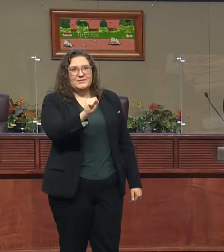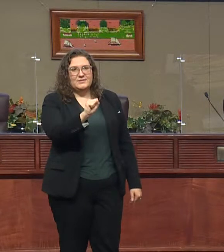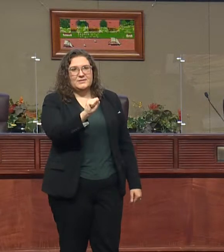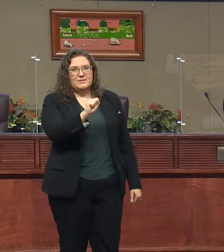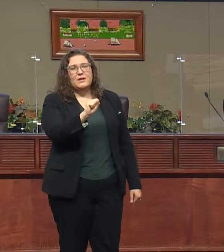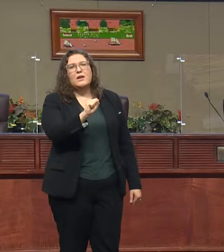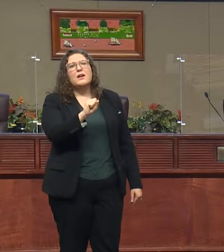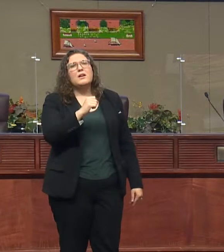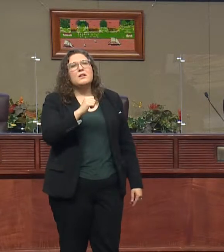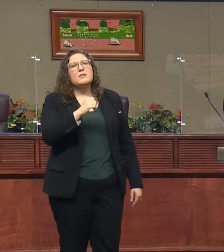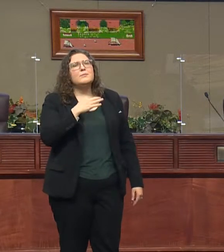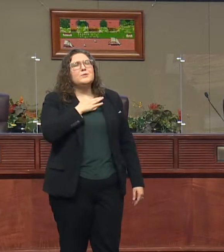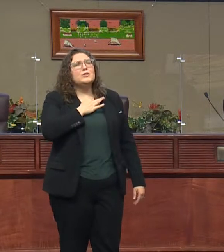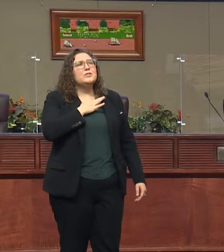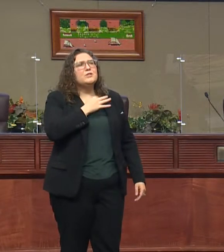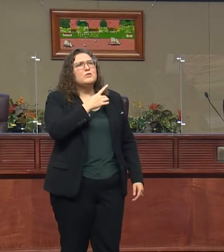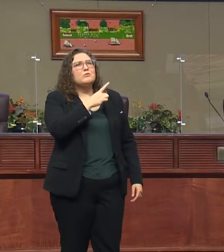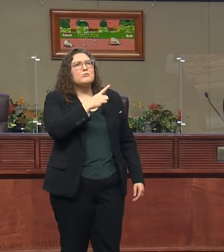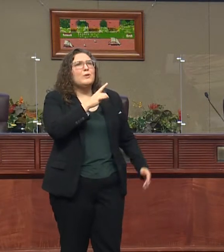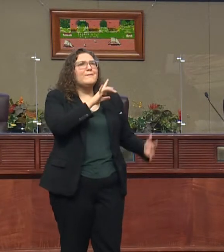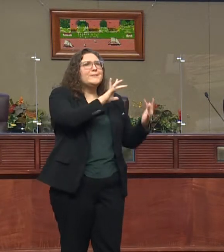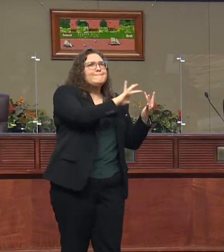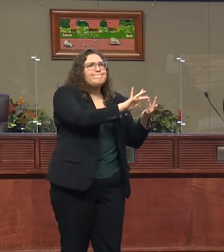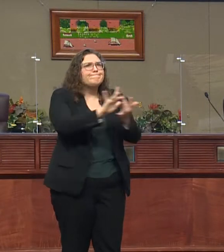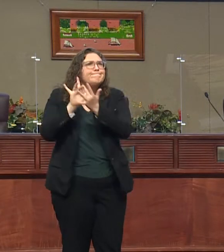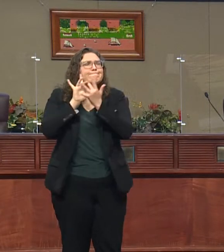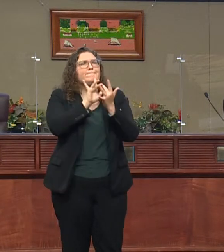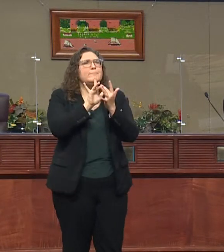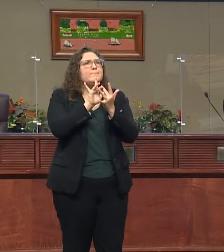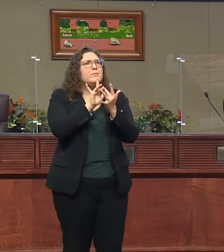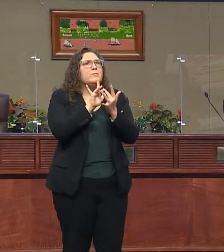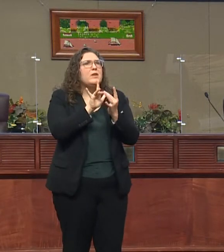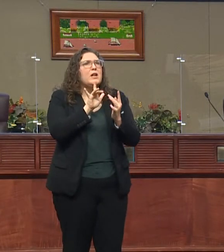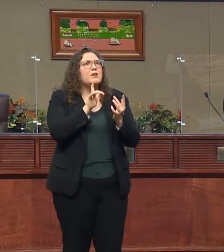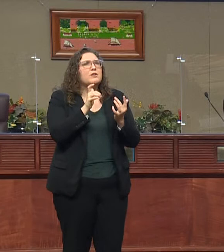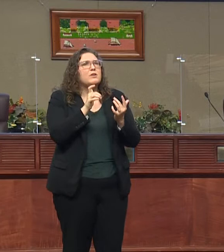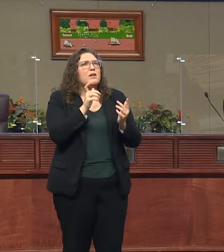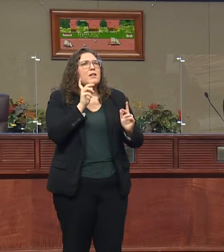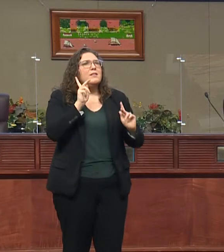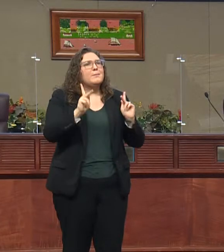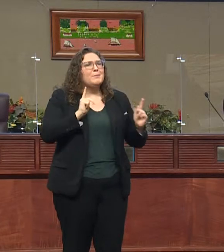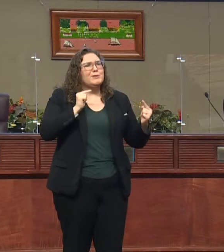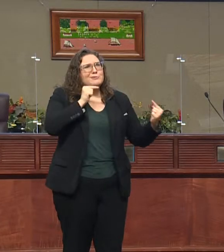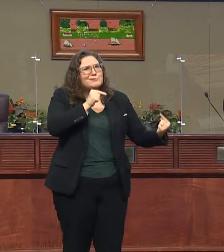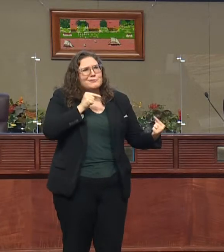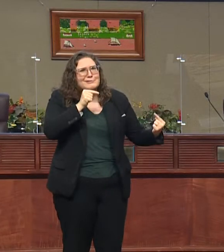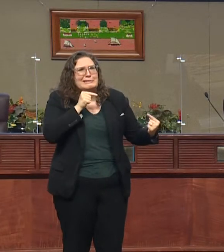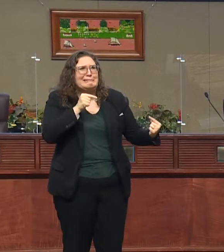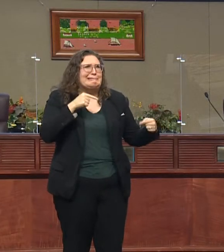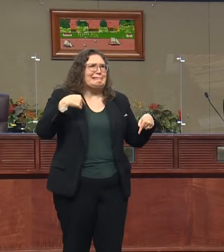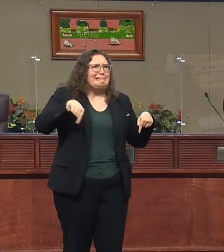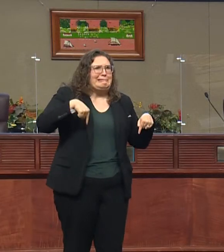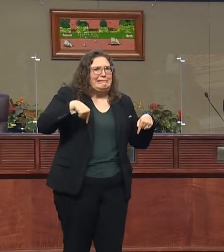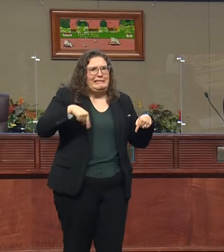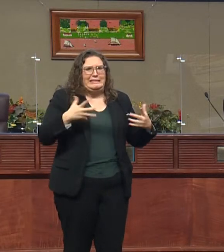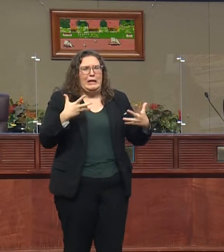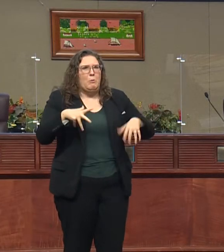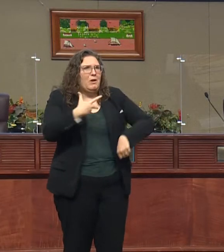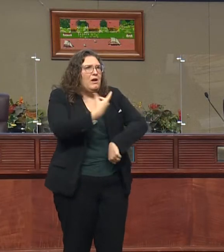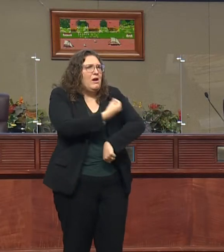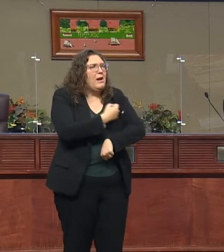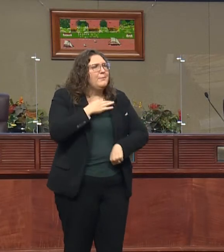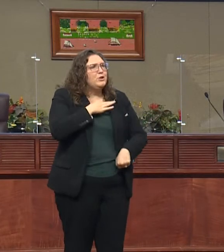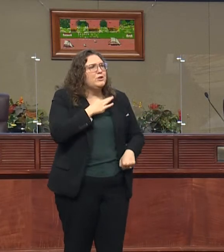of your outreach to those who were shut in, and in terms of that outreach for them to get vaccinated. What are the latest updates with